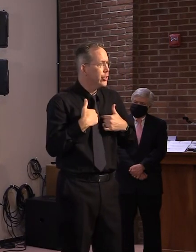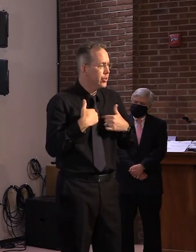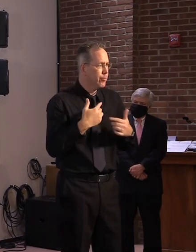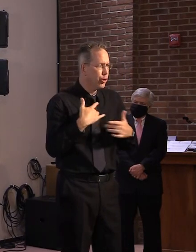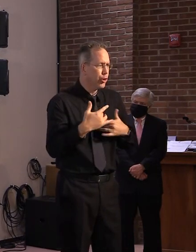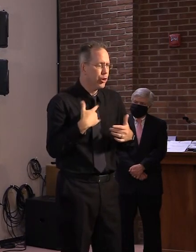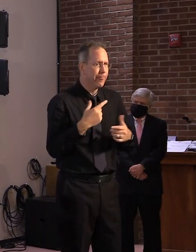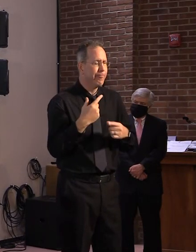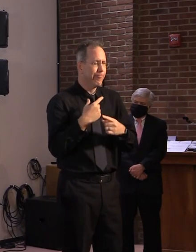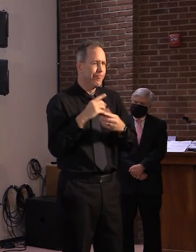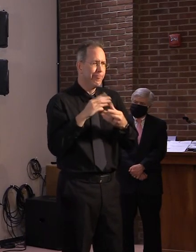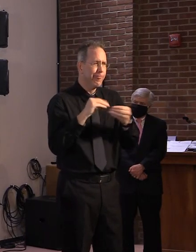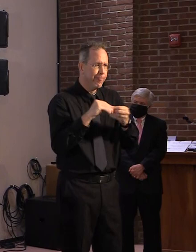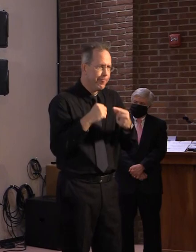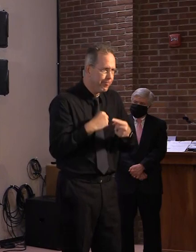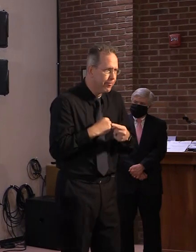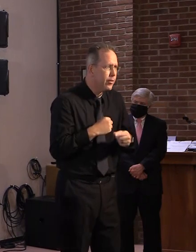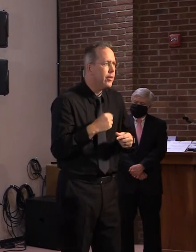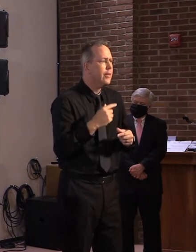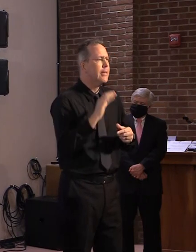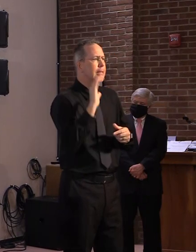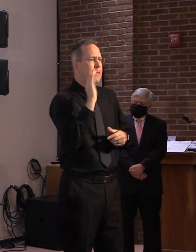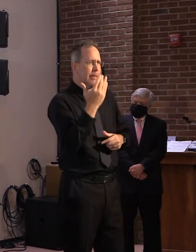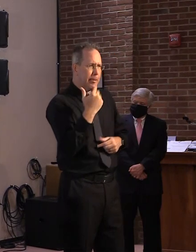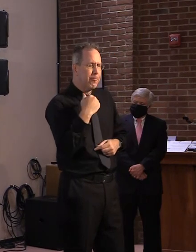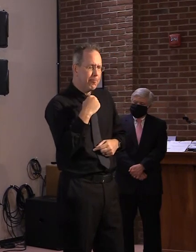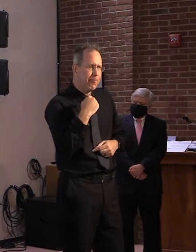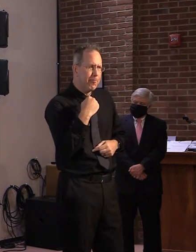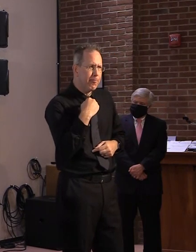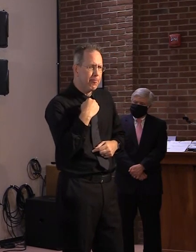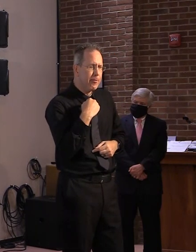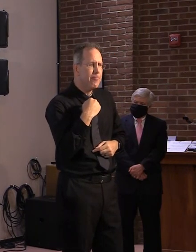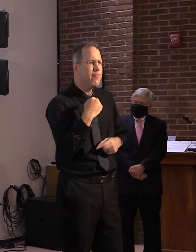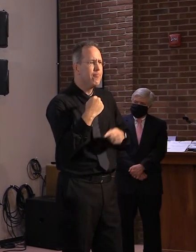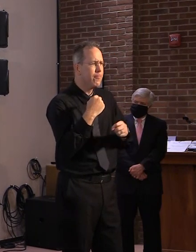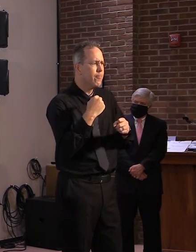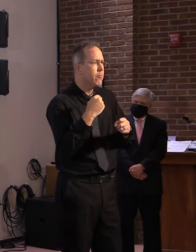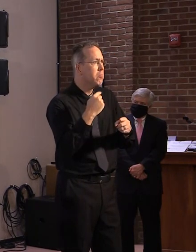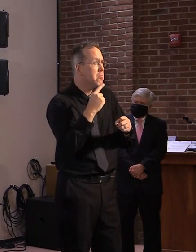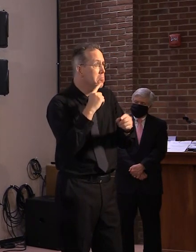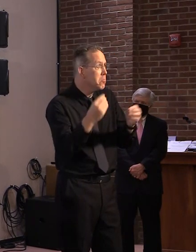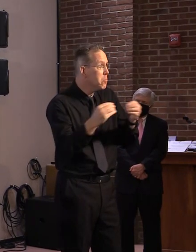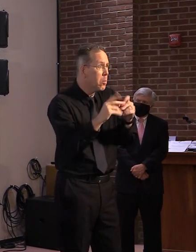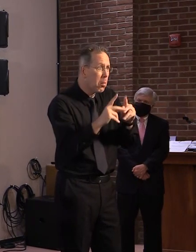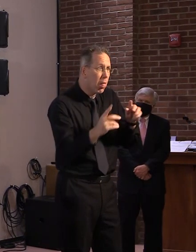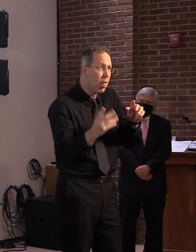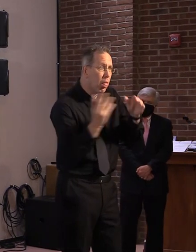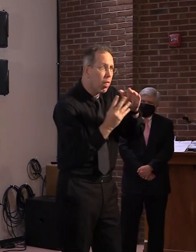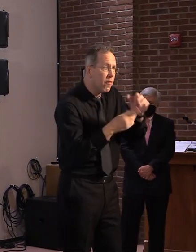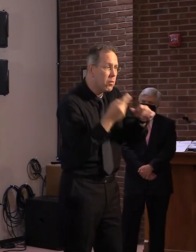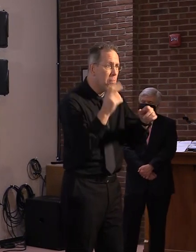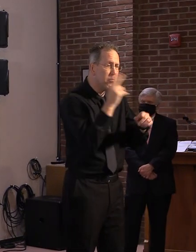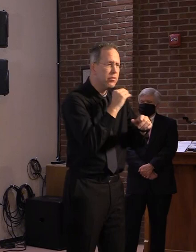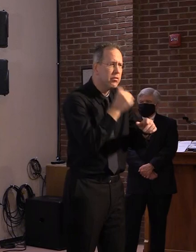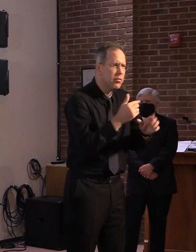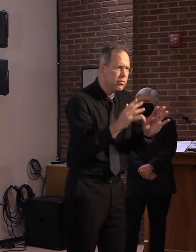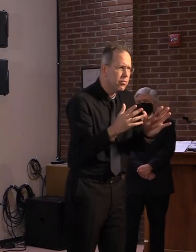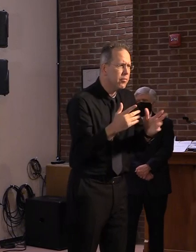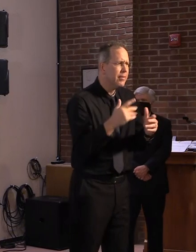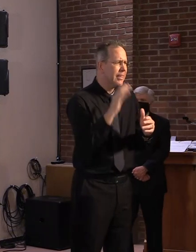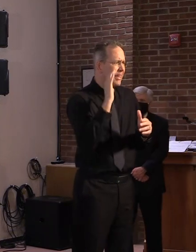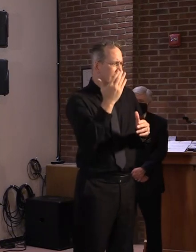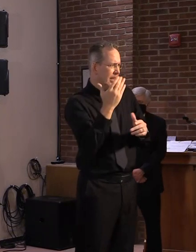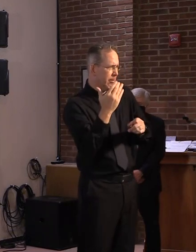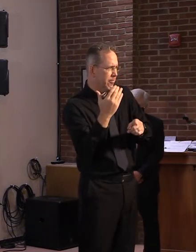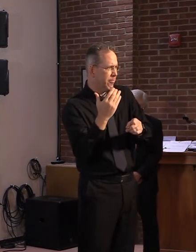complete information to analyze yet with regard to that. That question's being asked everywhere around the